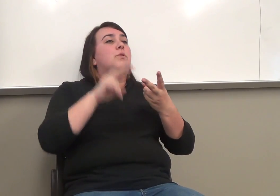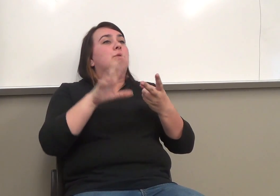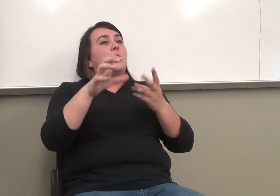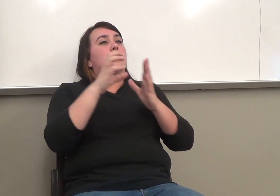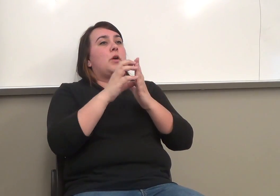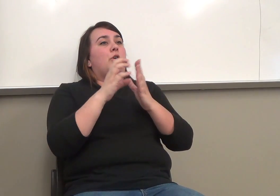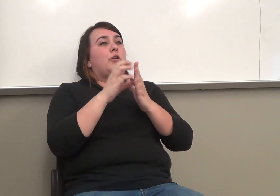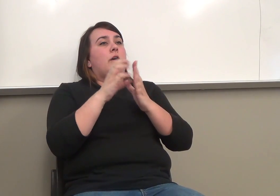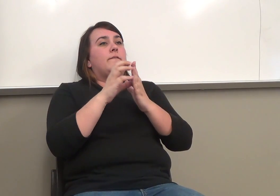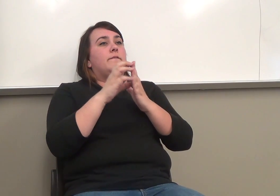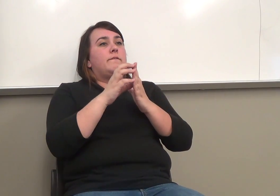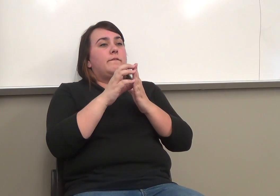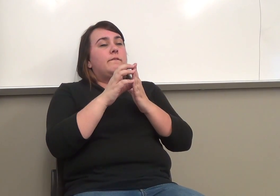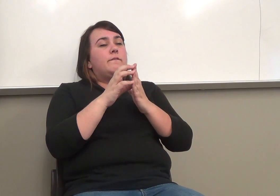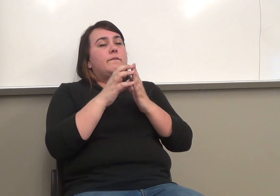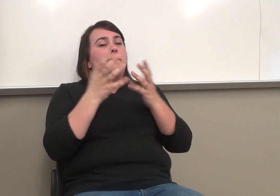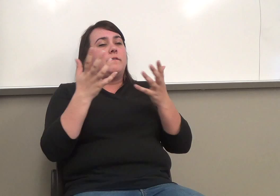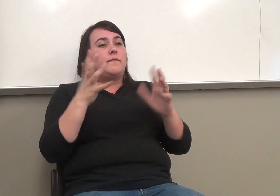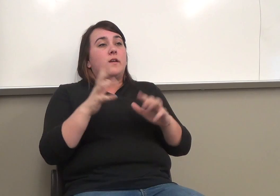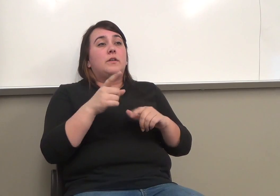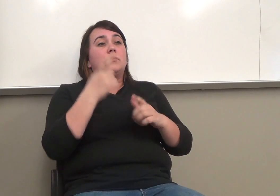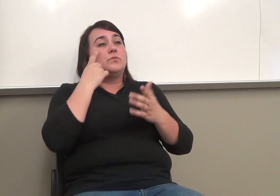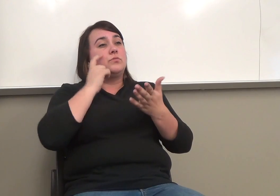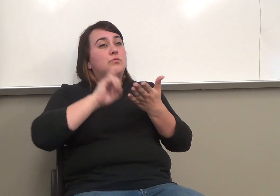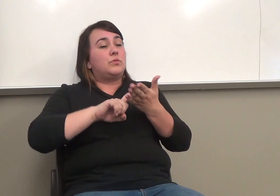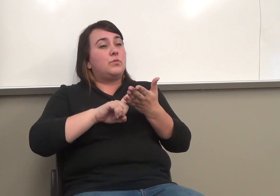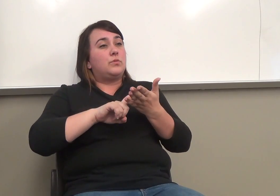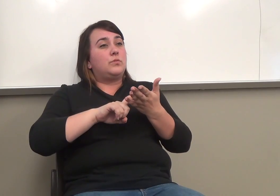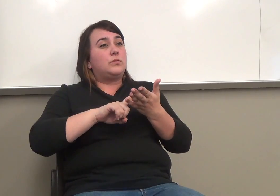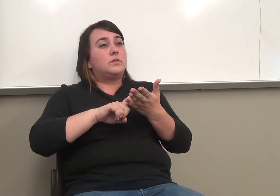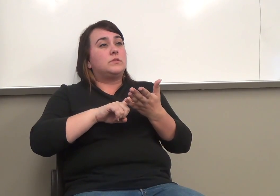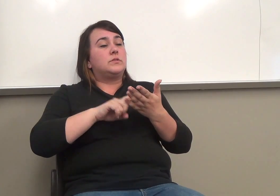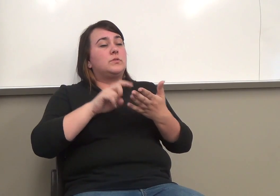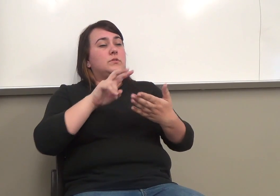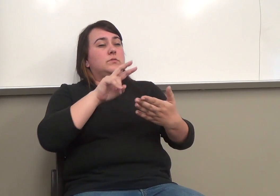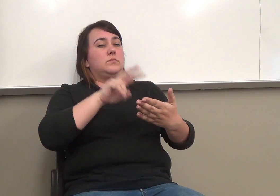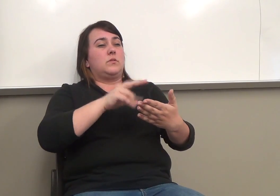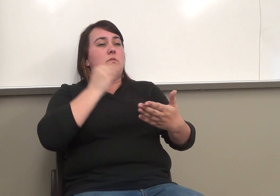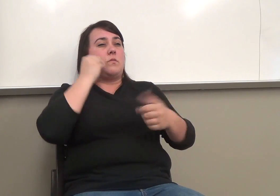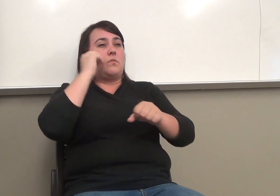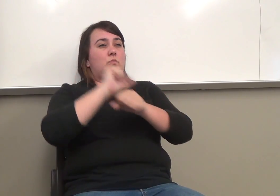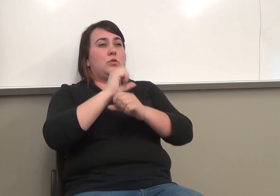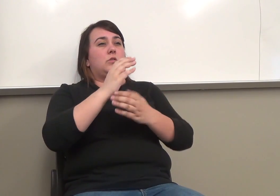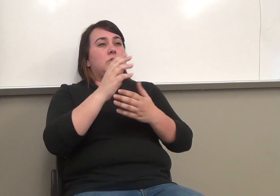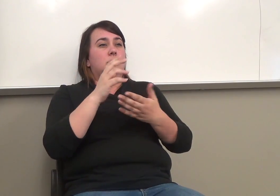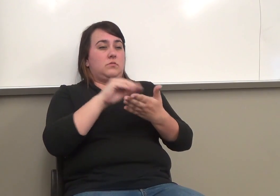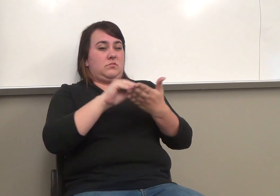paragraphs. And then what you'll notice is when you see the homework for tonight, homework 3,